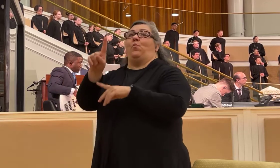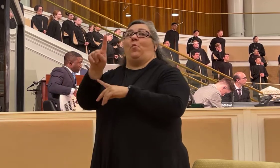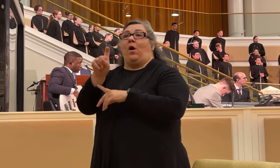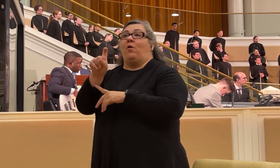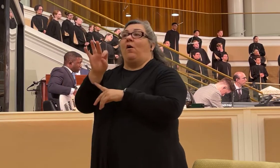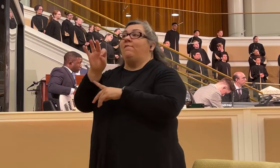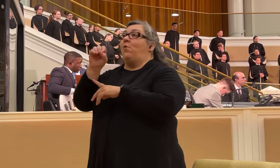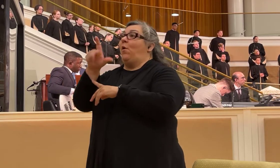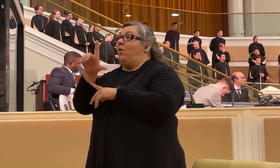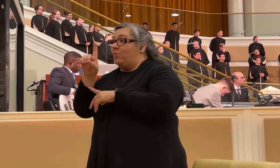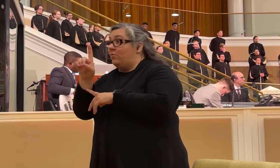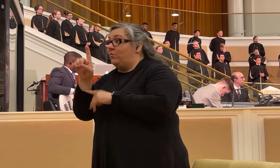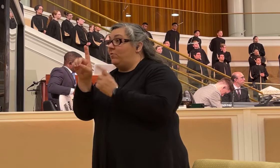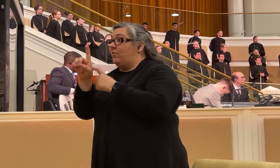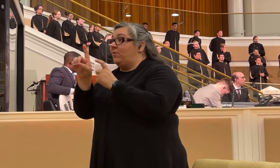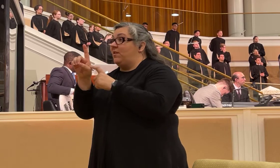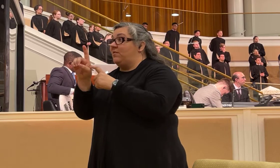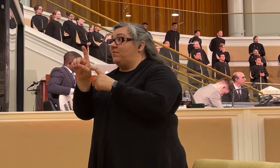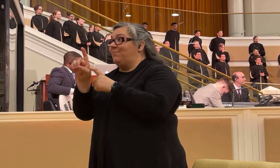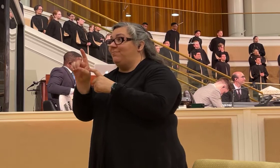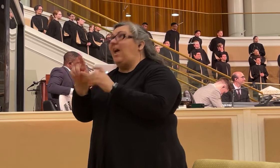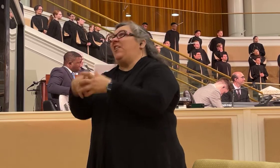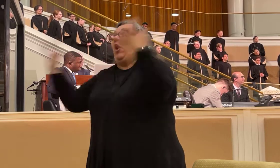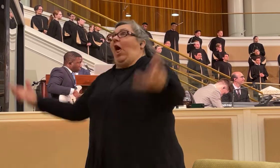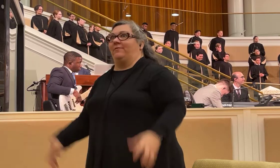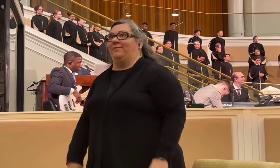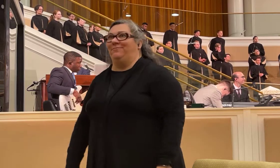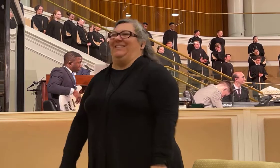100-fold is a whole bunch.